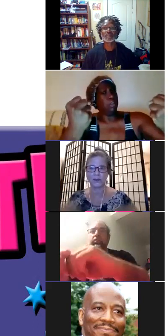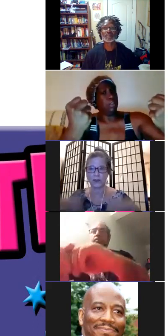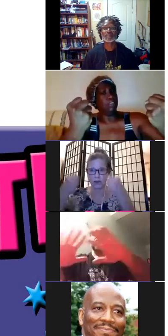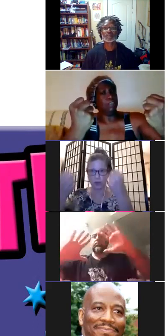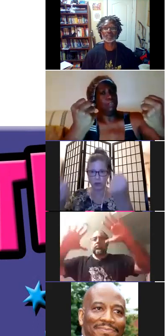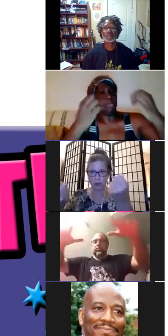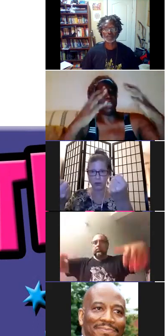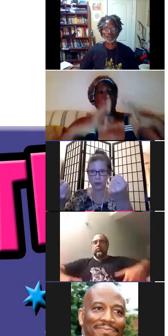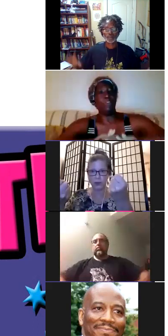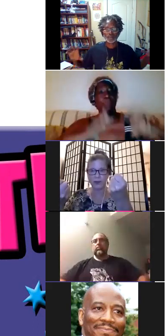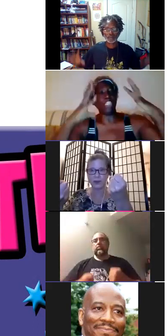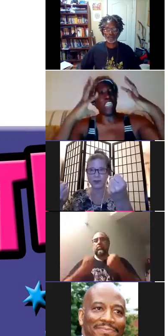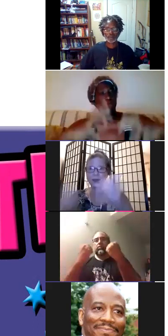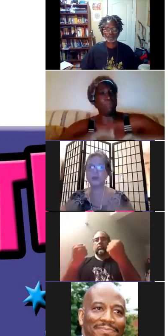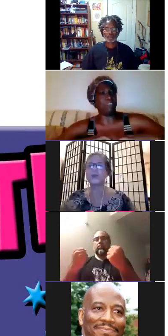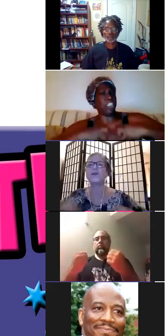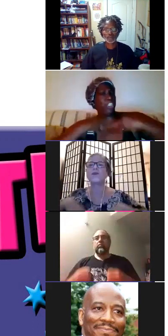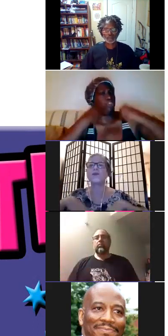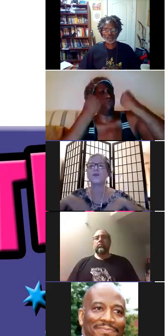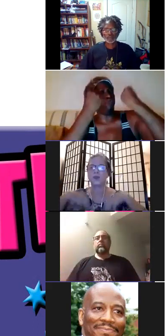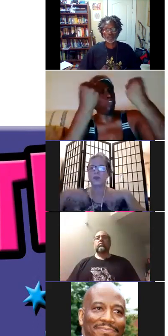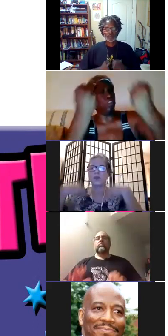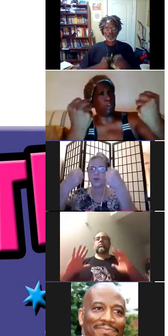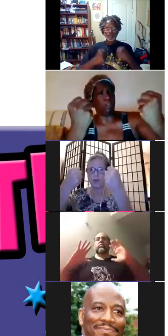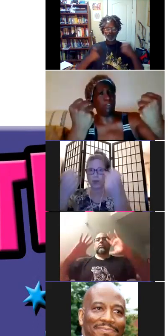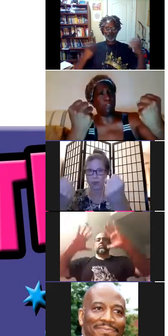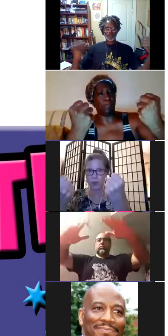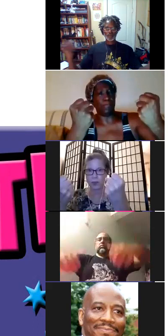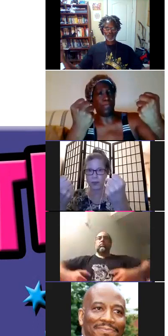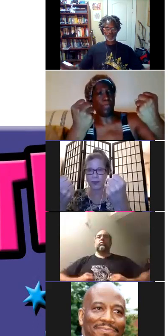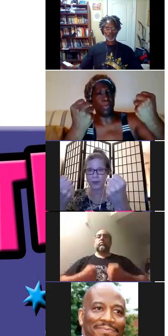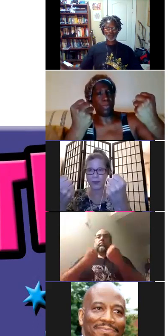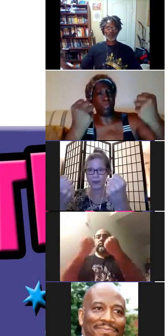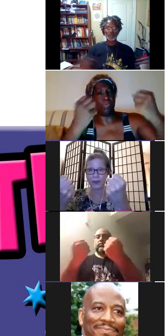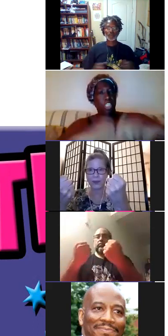strong. I'm coming from my chest with my fist strong.